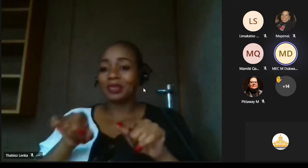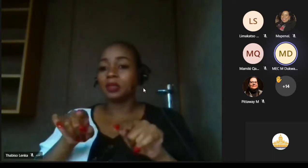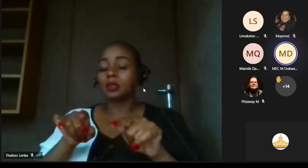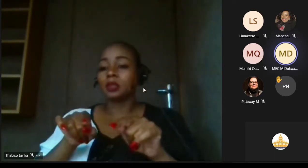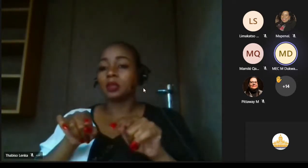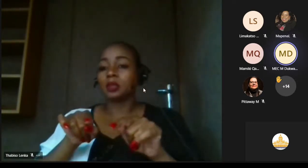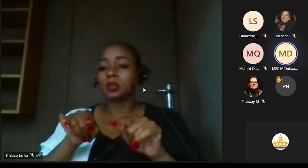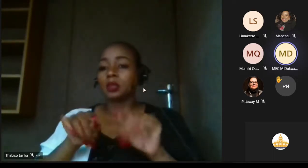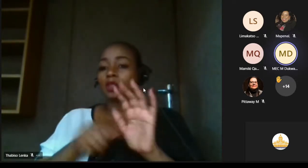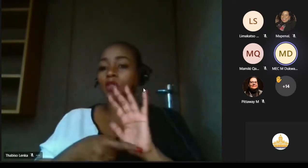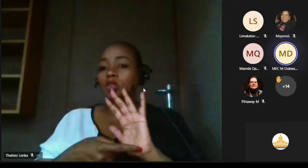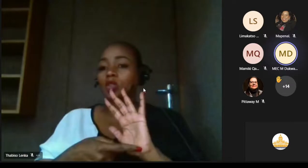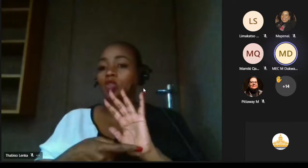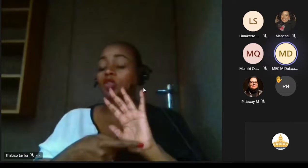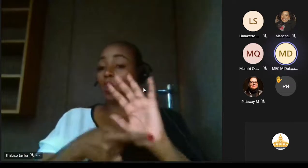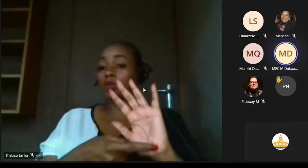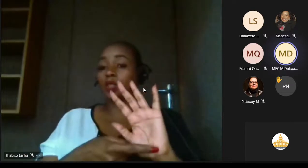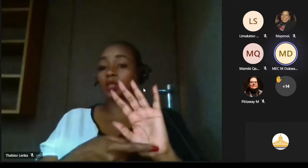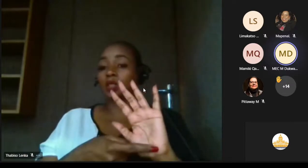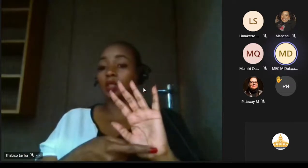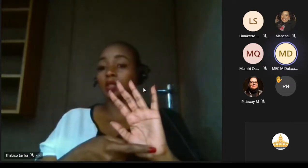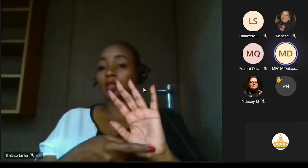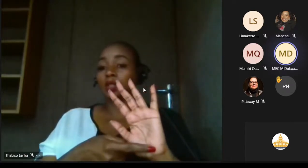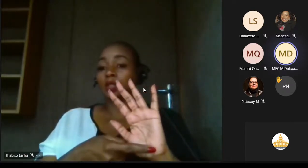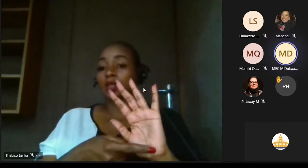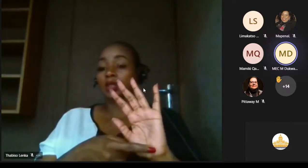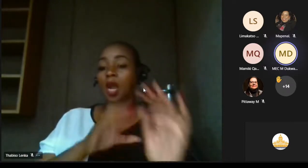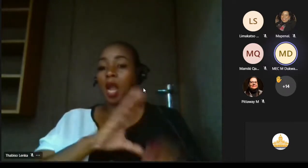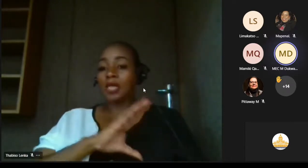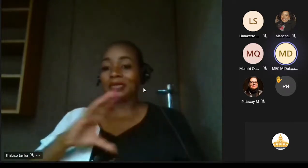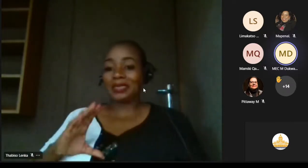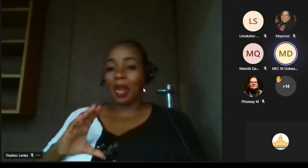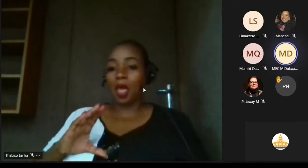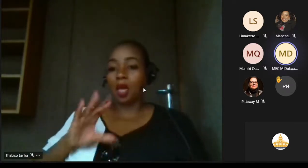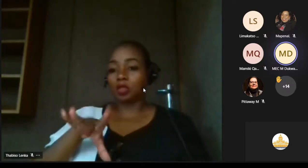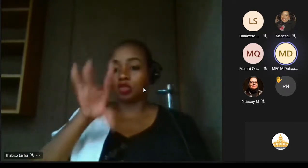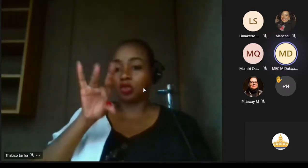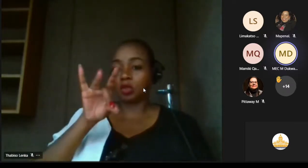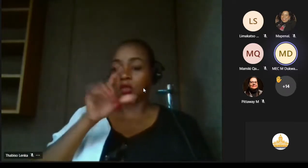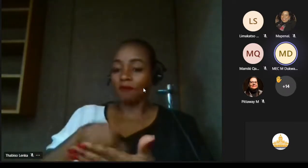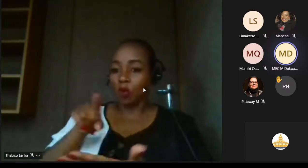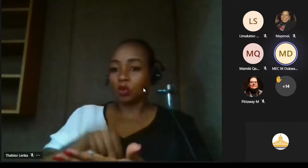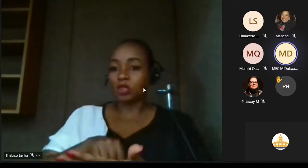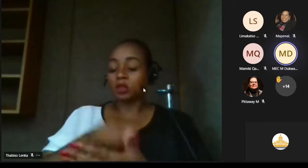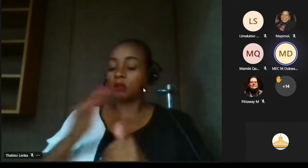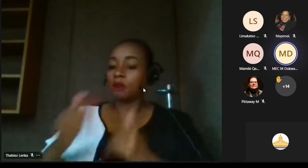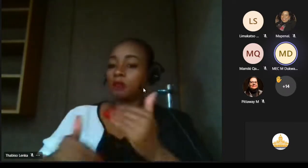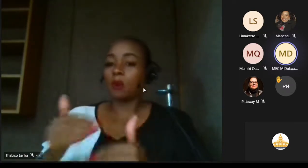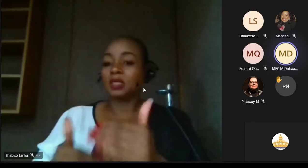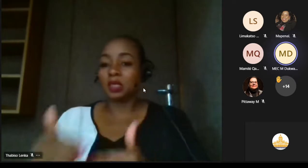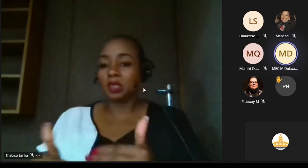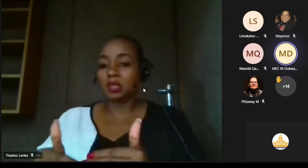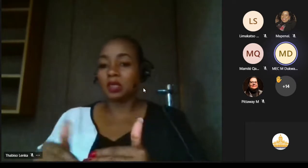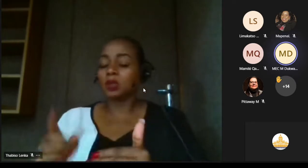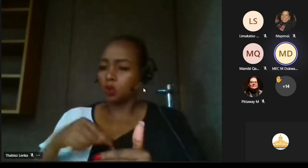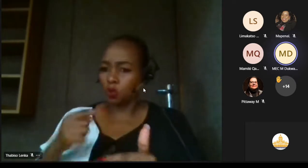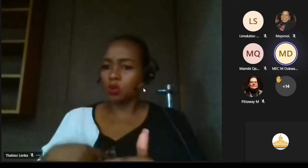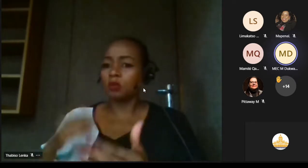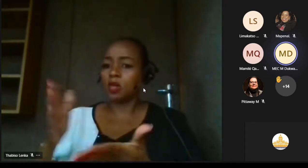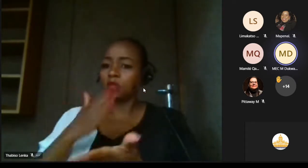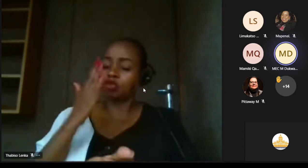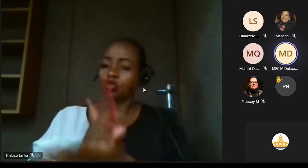has subjected ward councillor candidates to a community voting process. We have made it compulsory for all